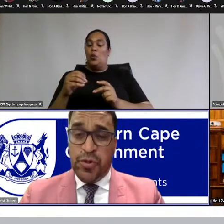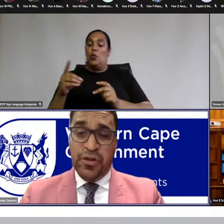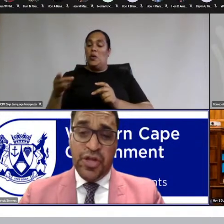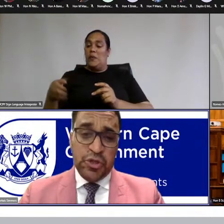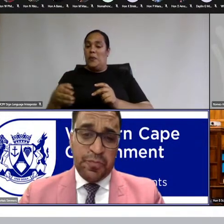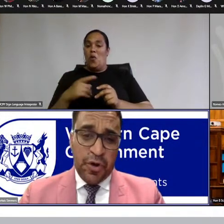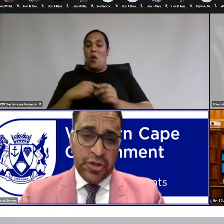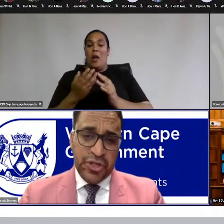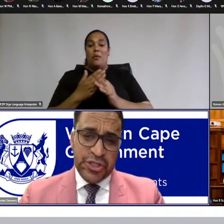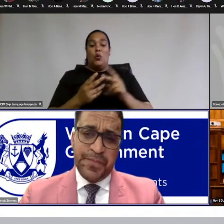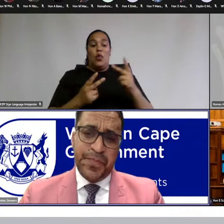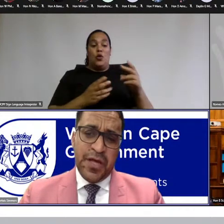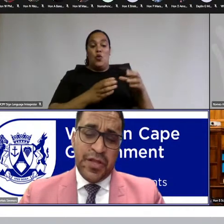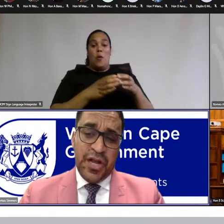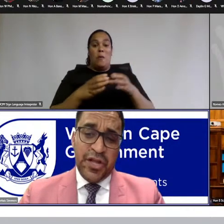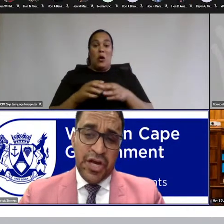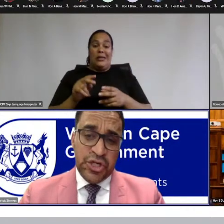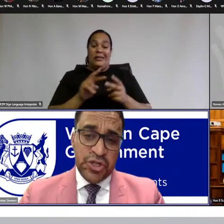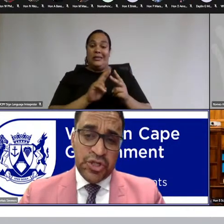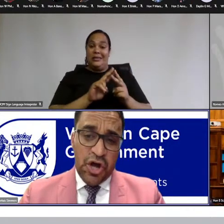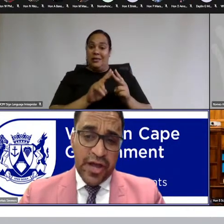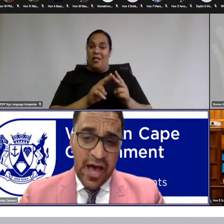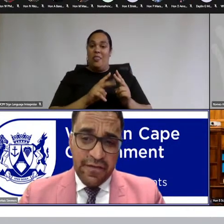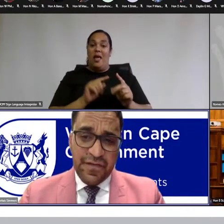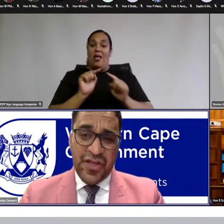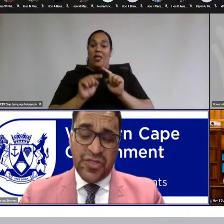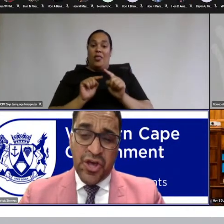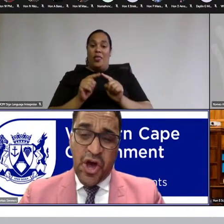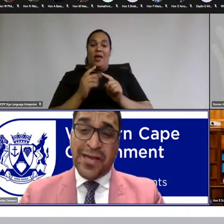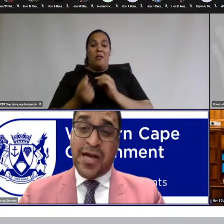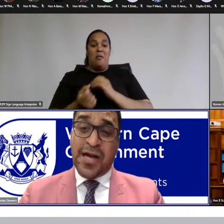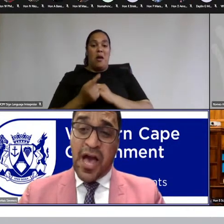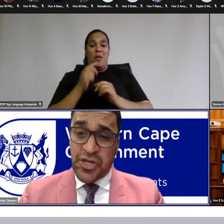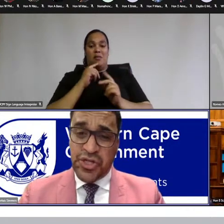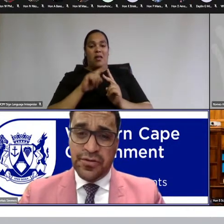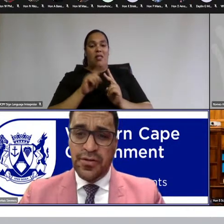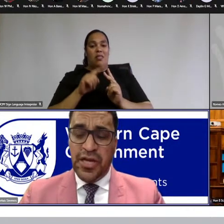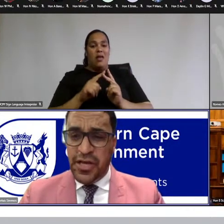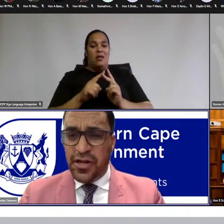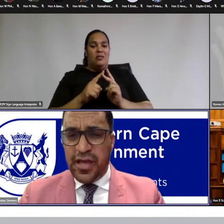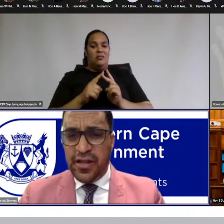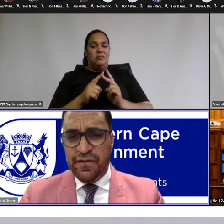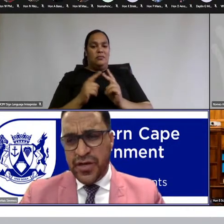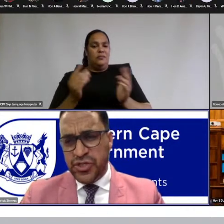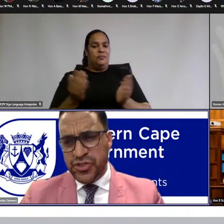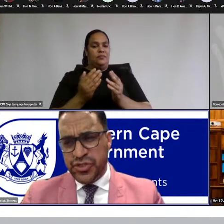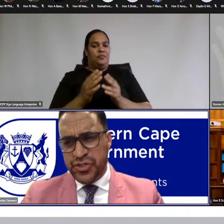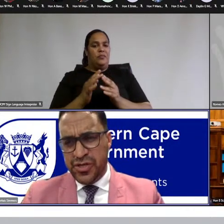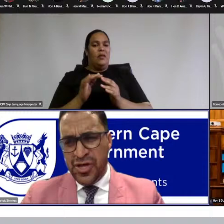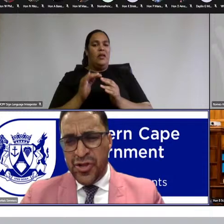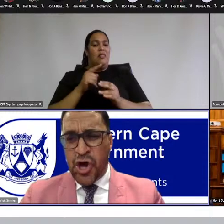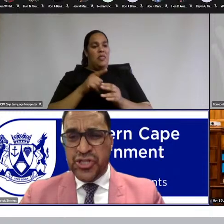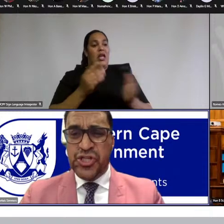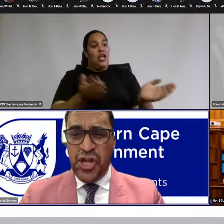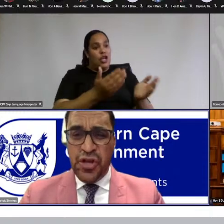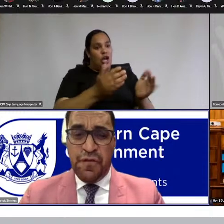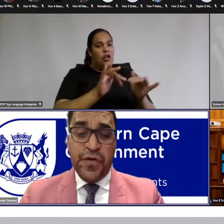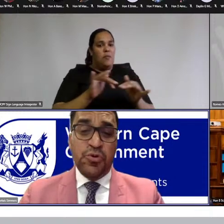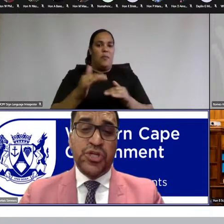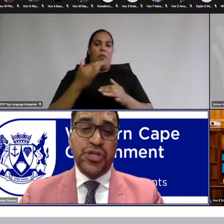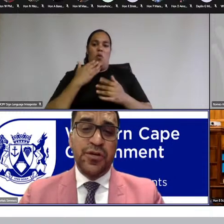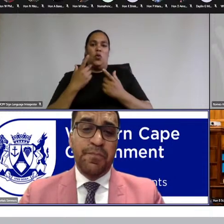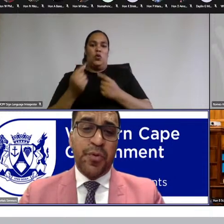because between these two parties, the allegations are rife that they are encouraging illegal land invasions. They are